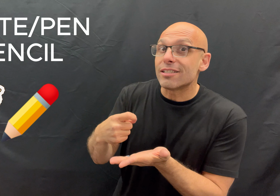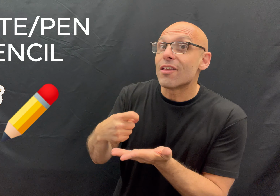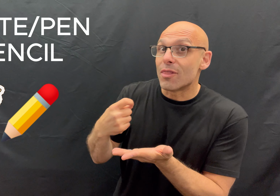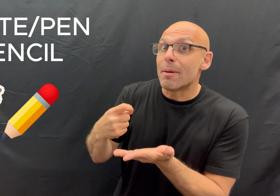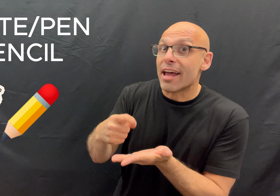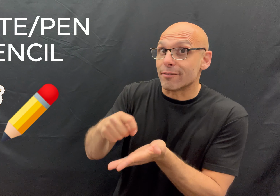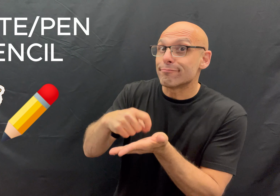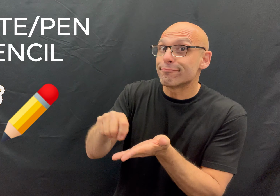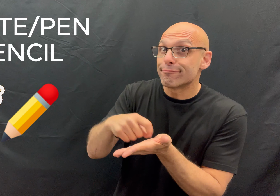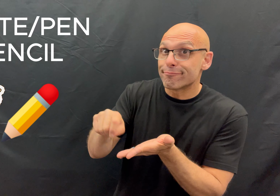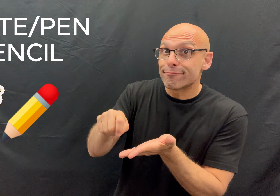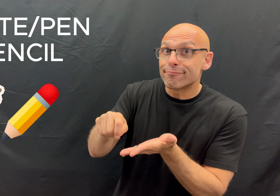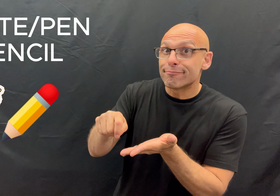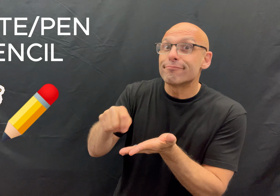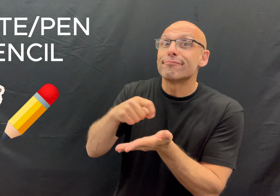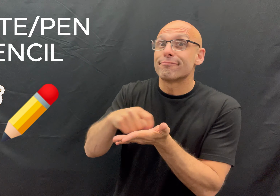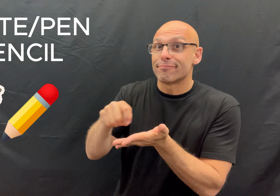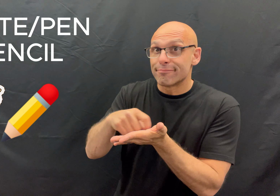the pen.